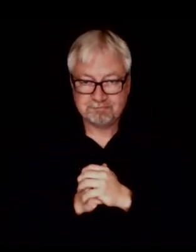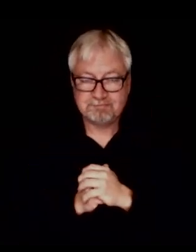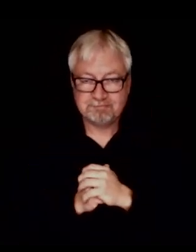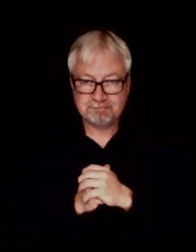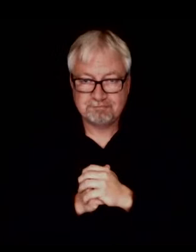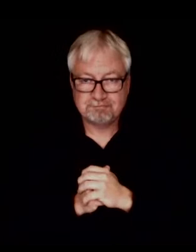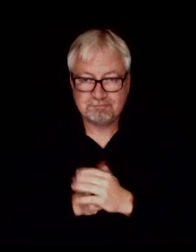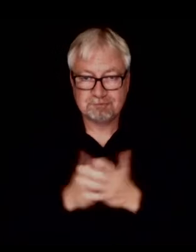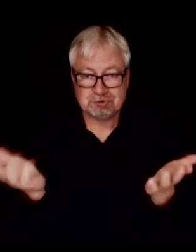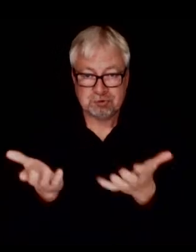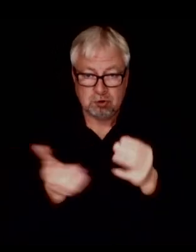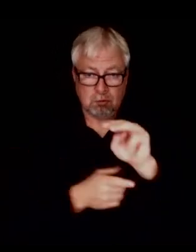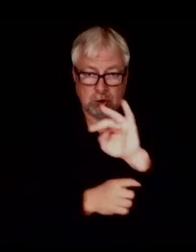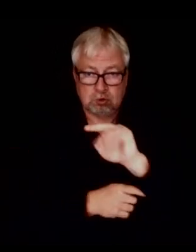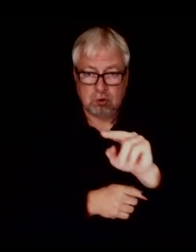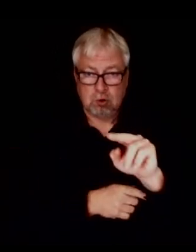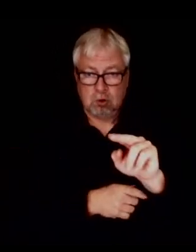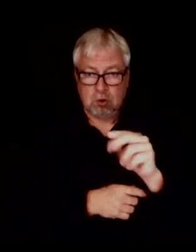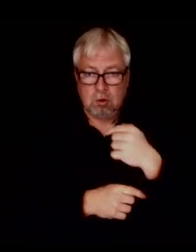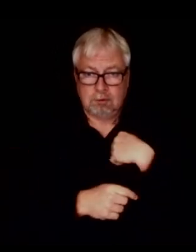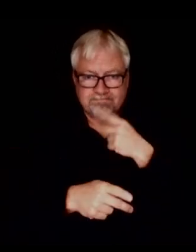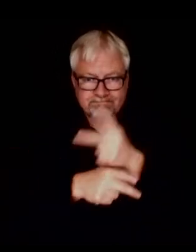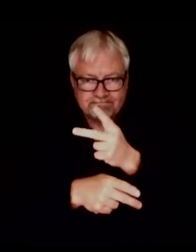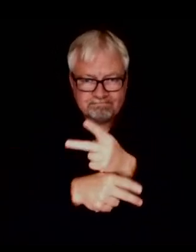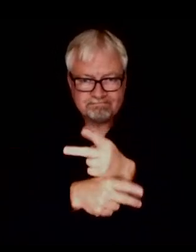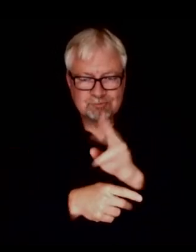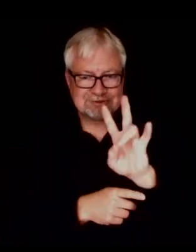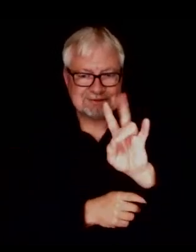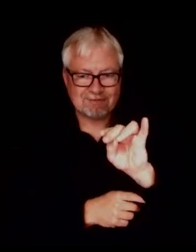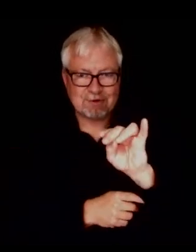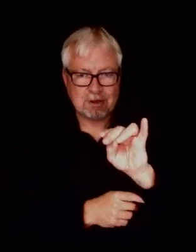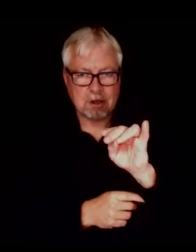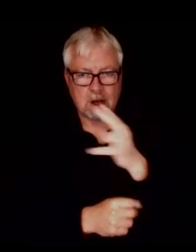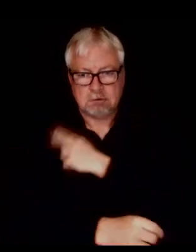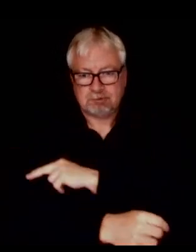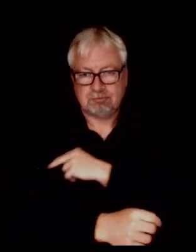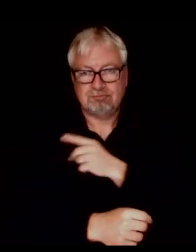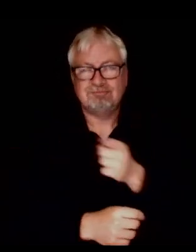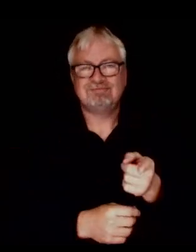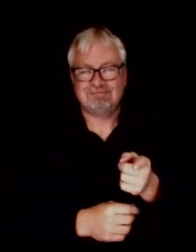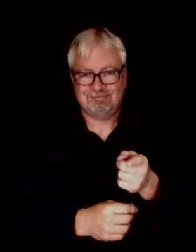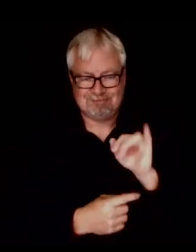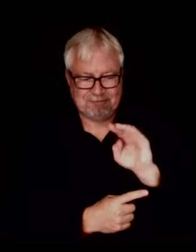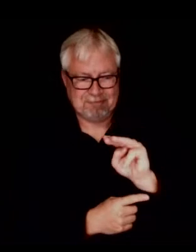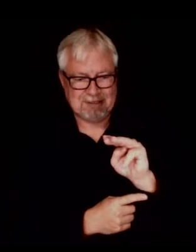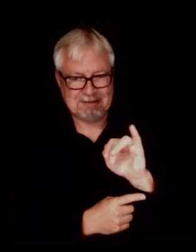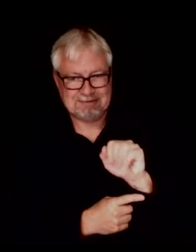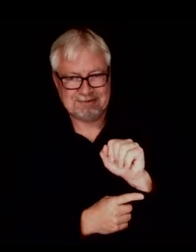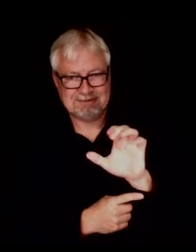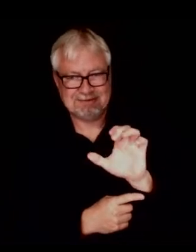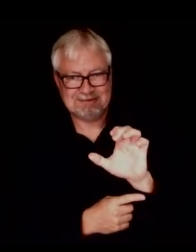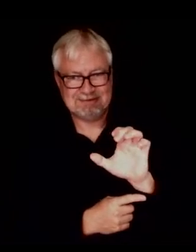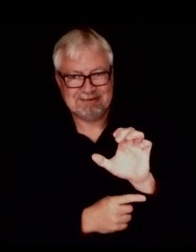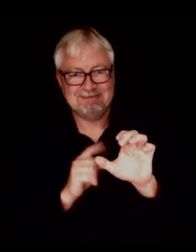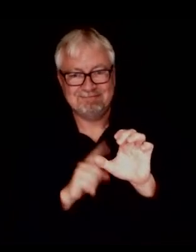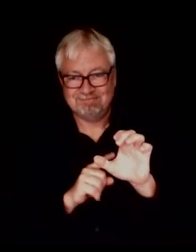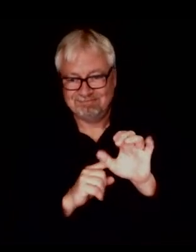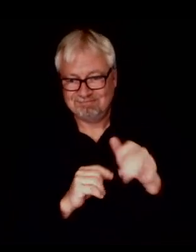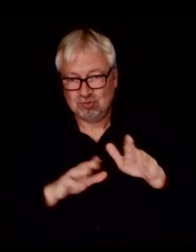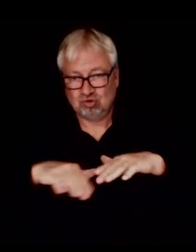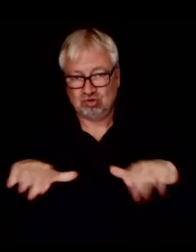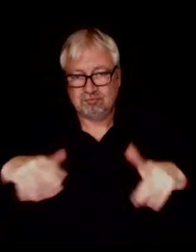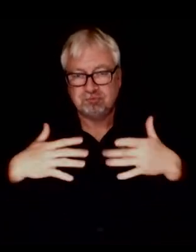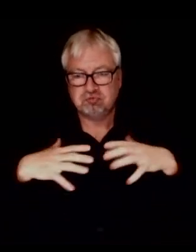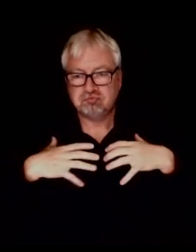70 of these patients. All have recovered from their acute symptoms, However, at this time, it's